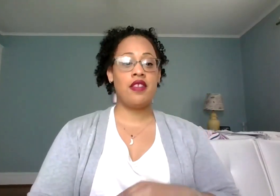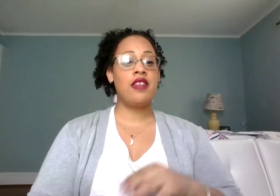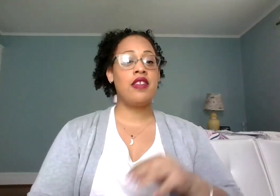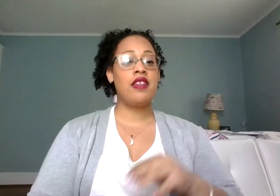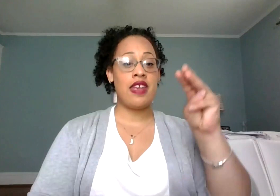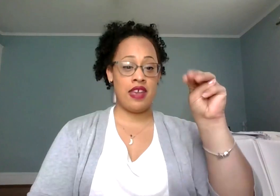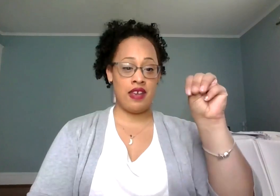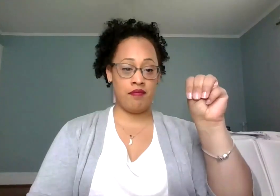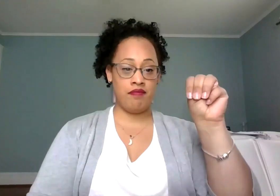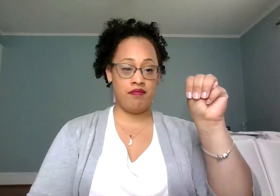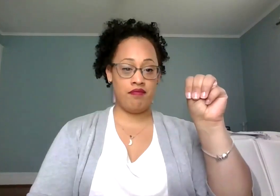M.